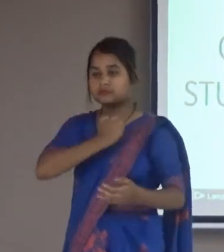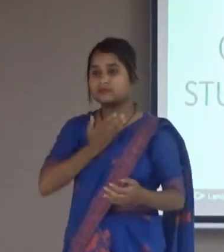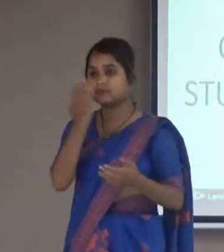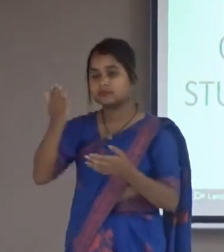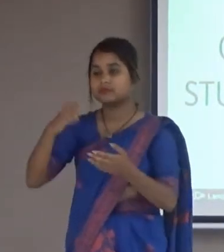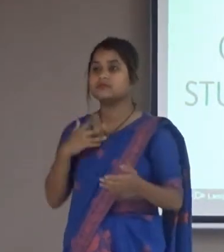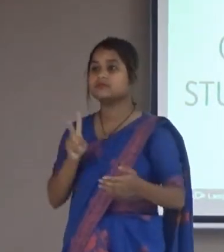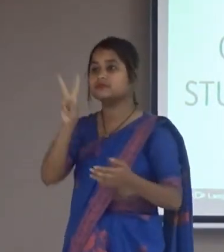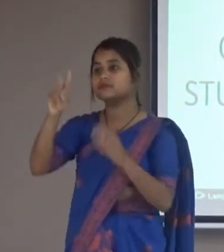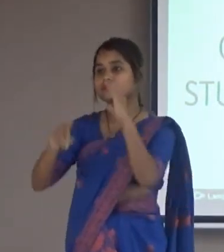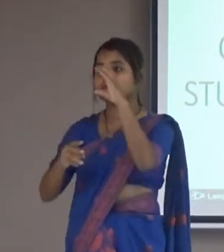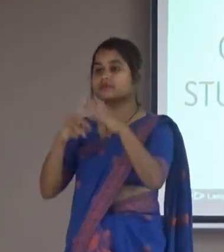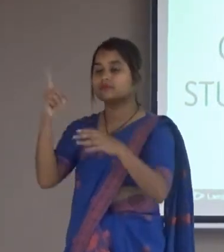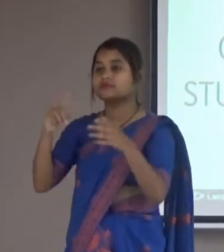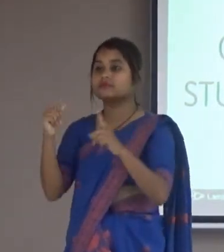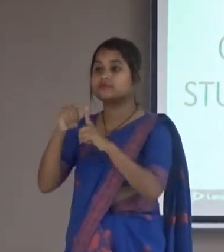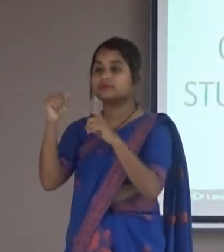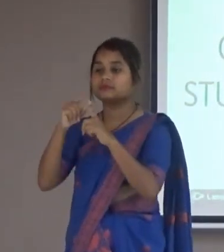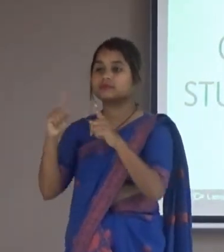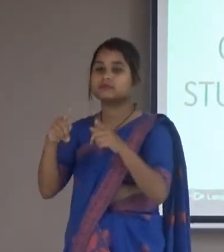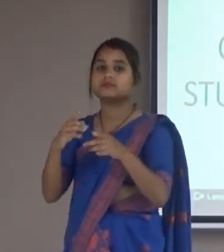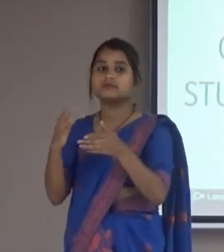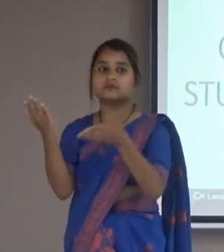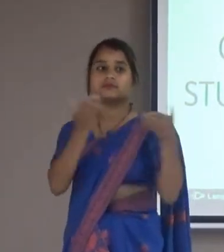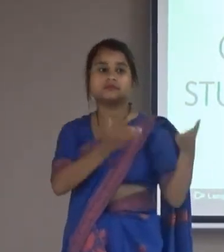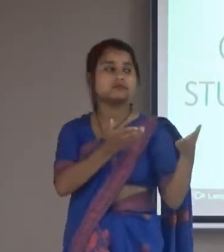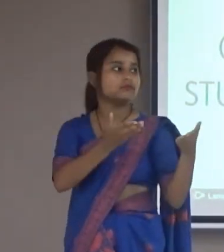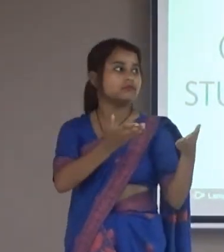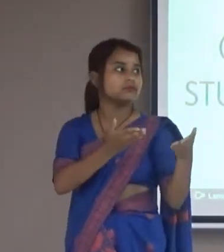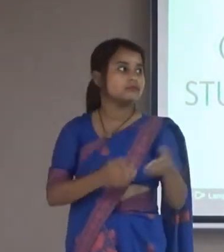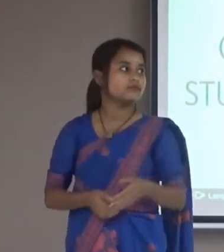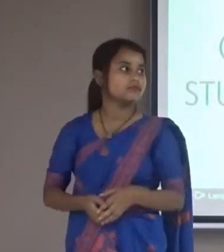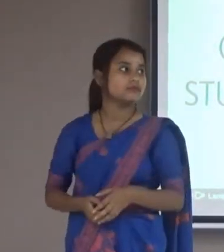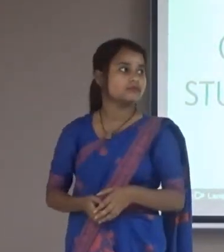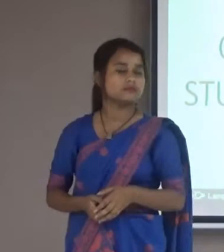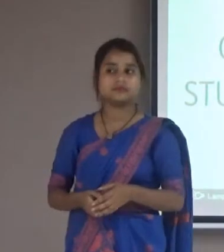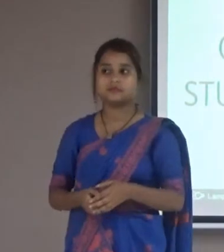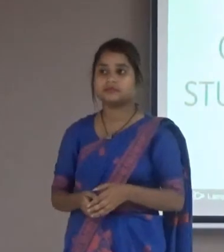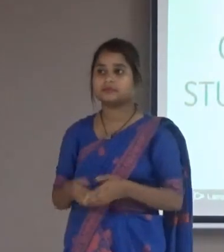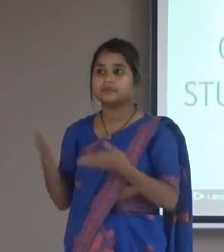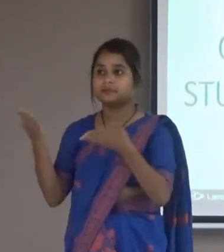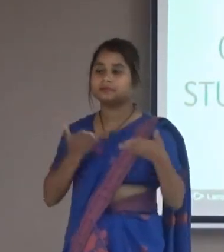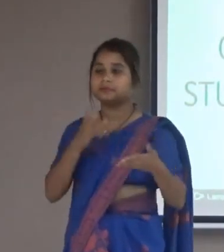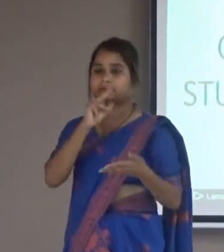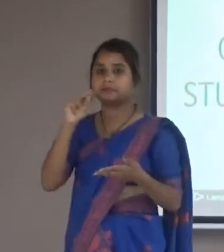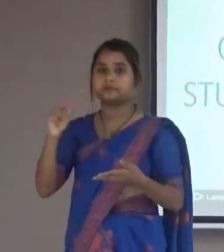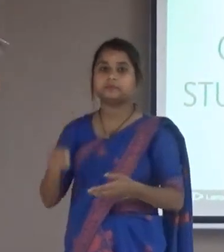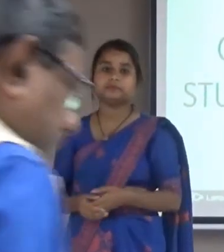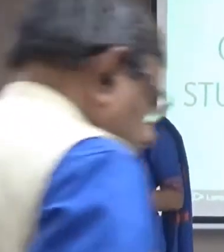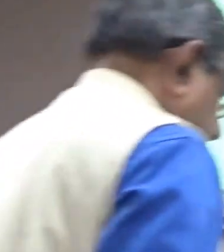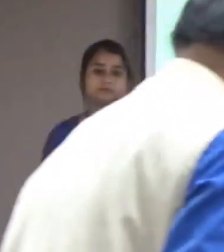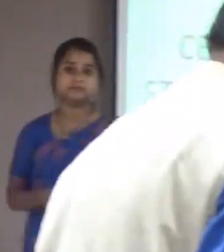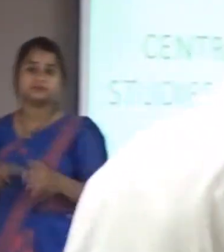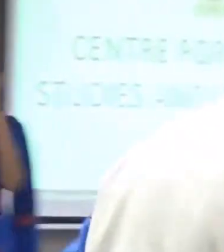Vice Chancellor, Professor Dr. J.S. Patil, to please come and give the welcome to us.